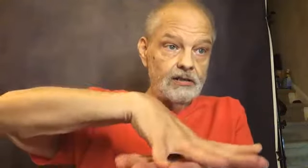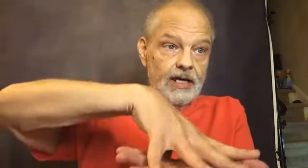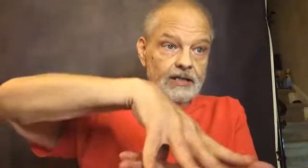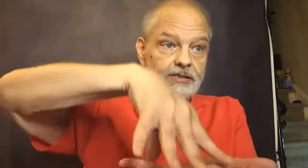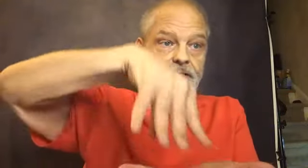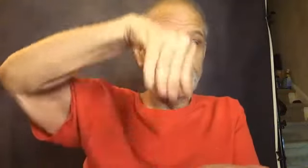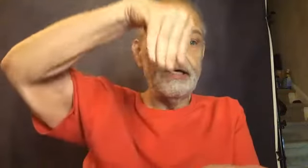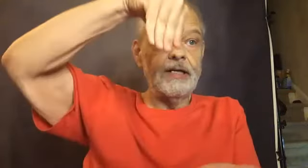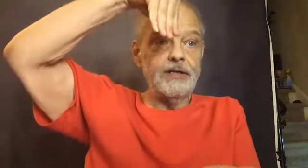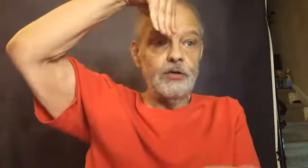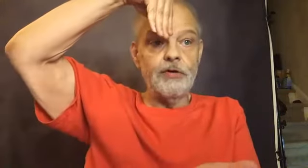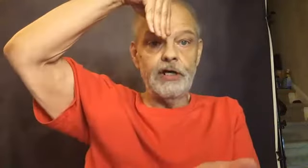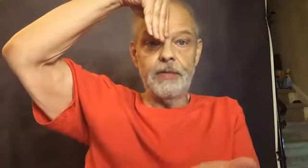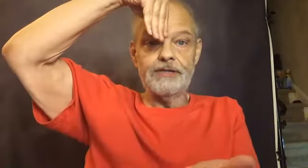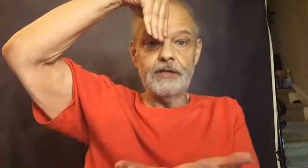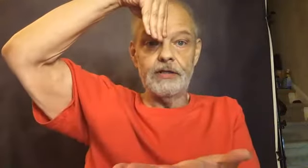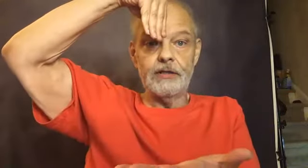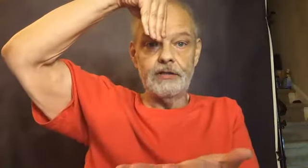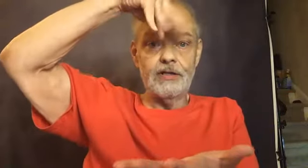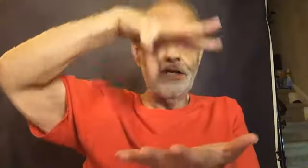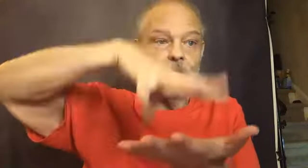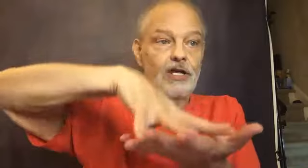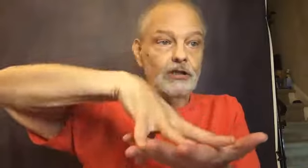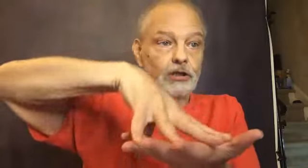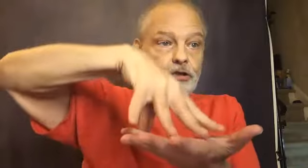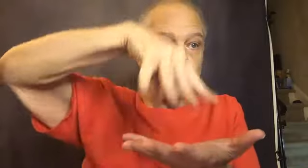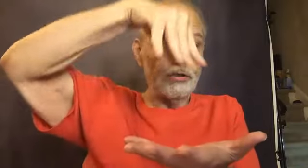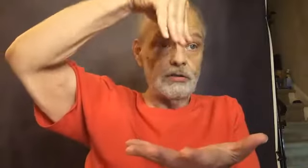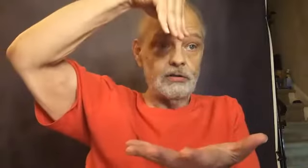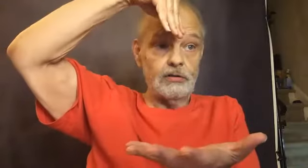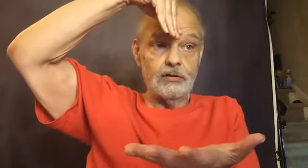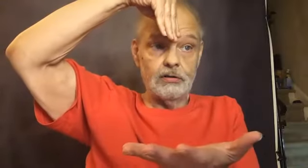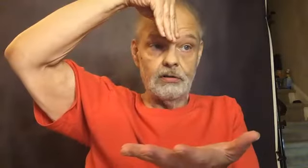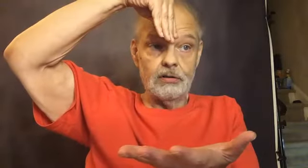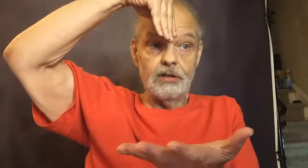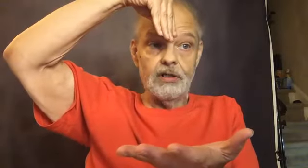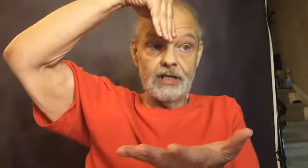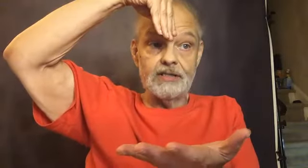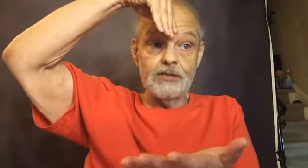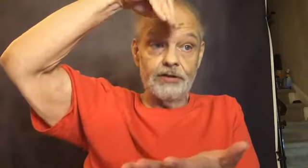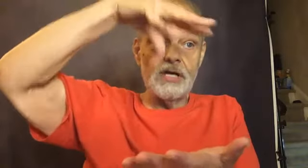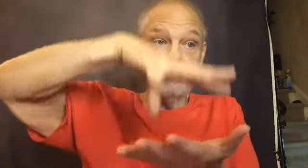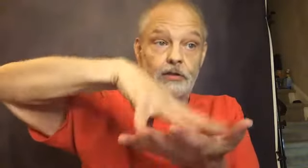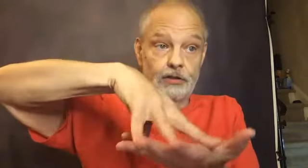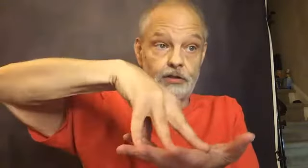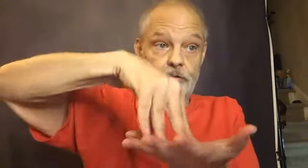and sucking it into your brain, basically. Learn, that's still a sign for learn.